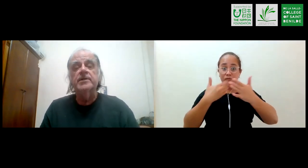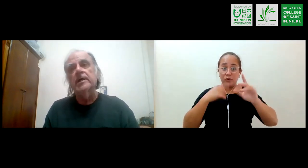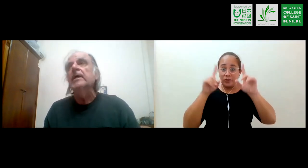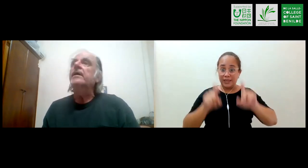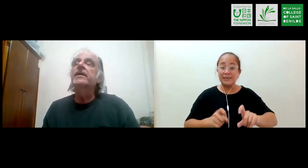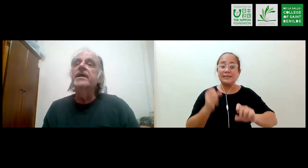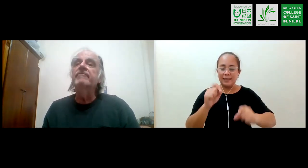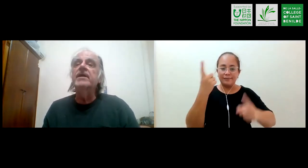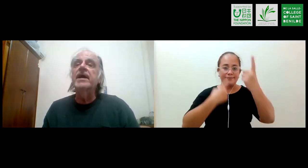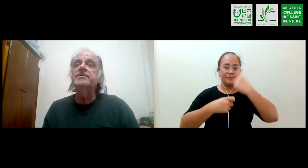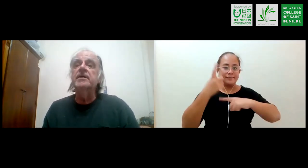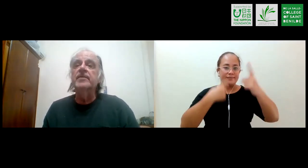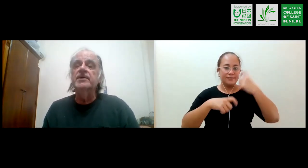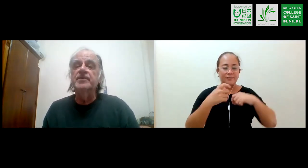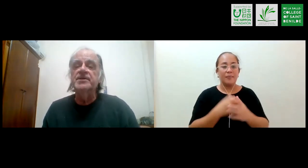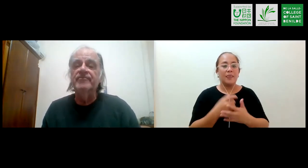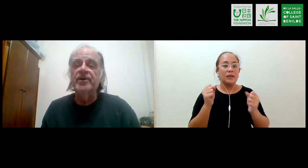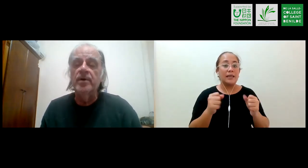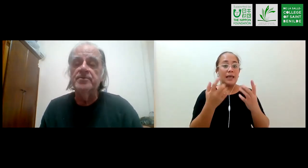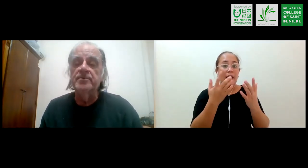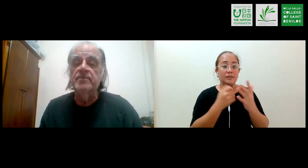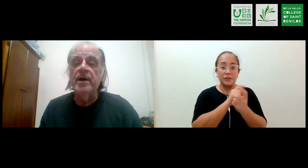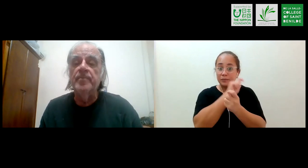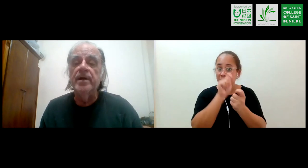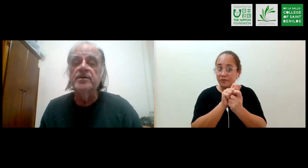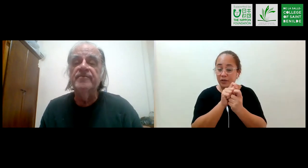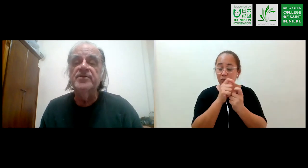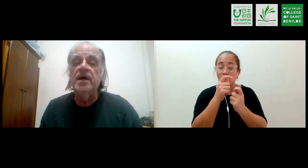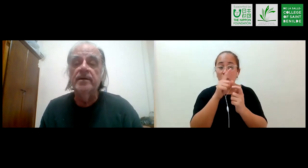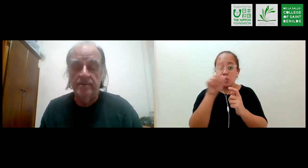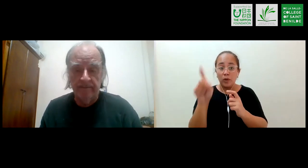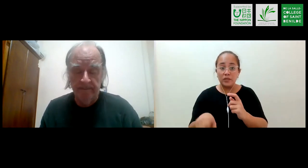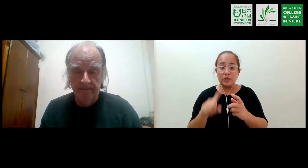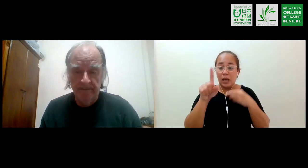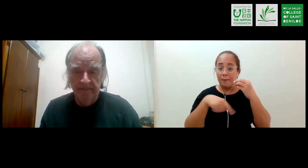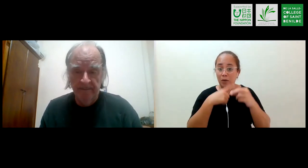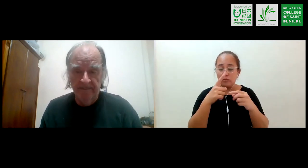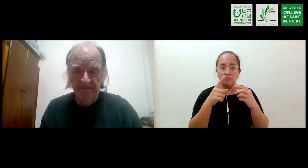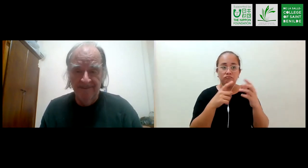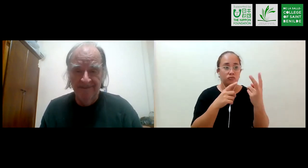Tuesday, even asking me specific questions about pairs of signs.